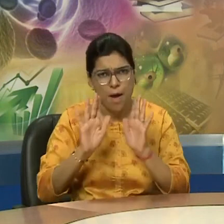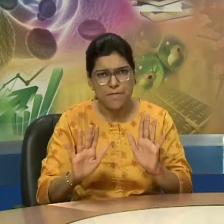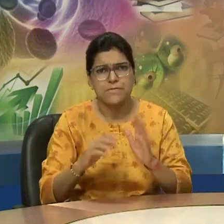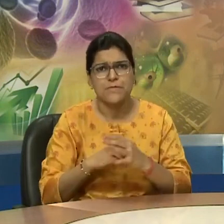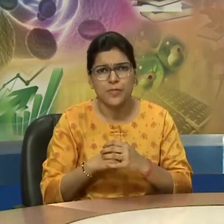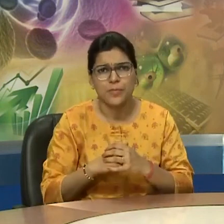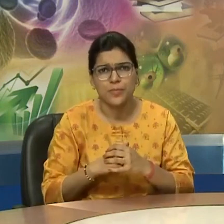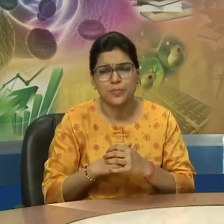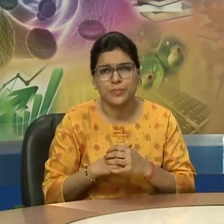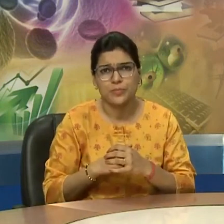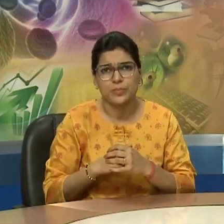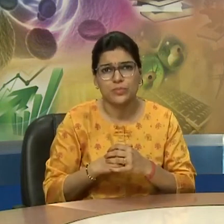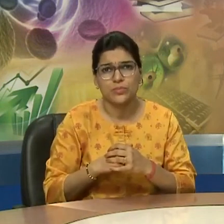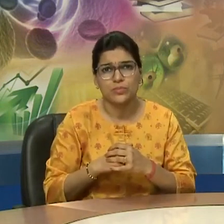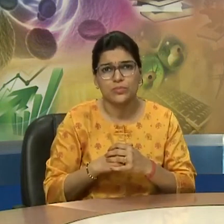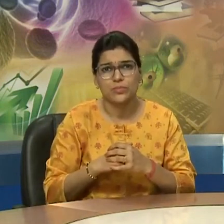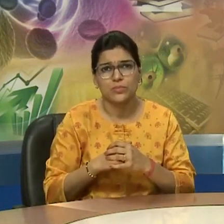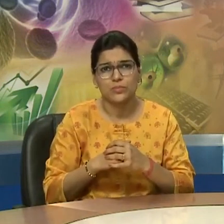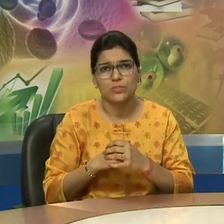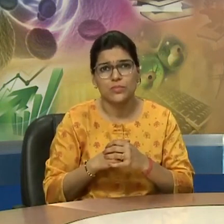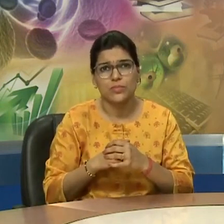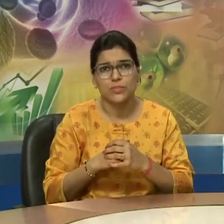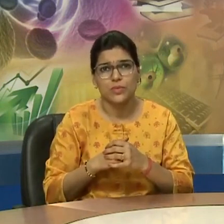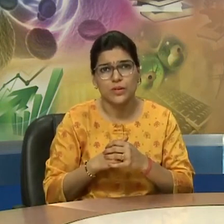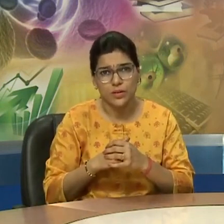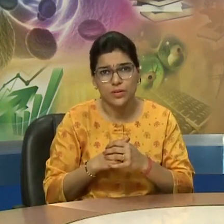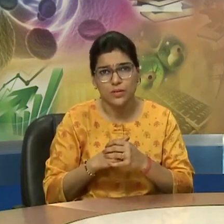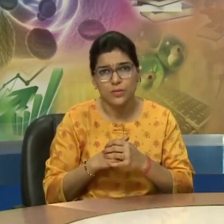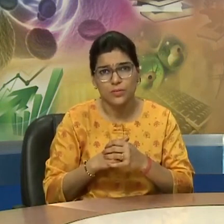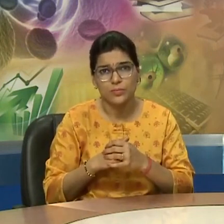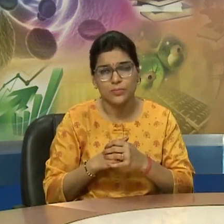an ideal source of timber